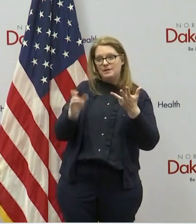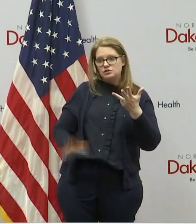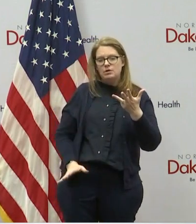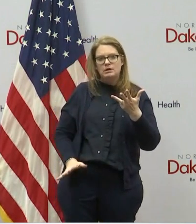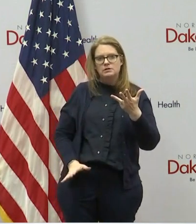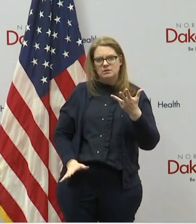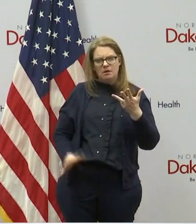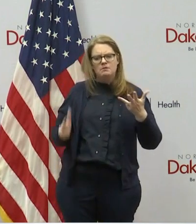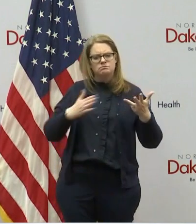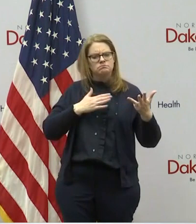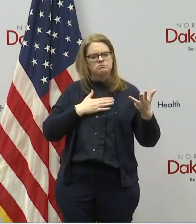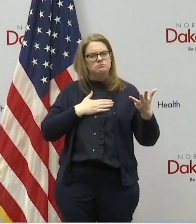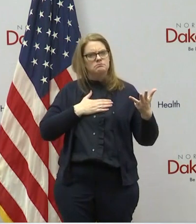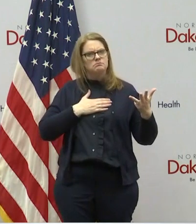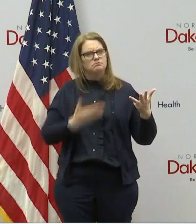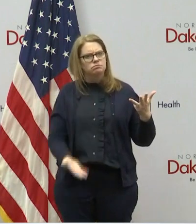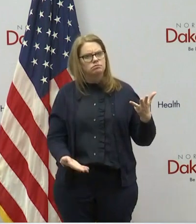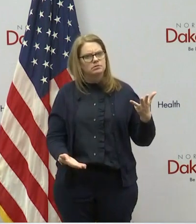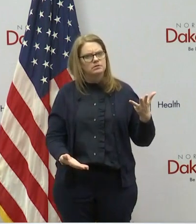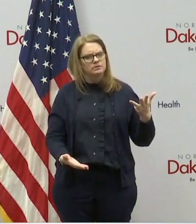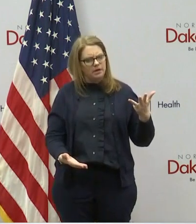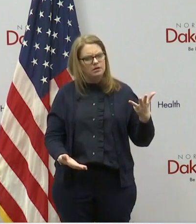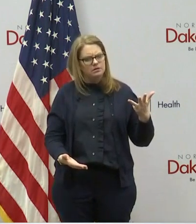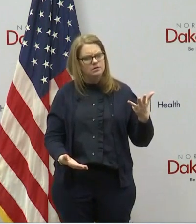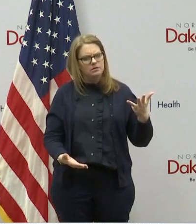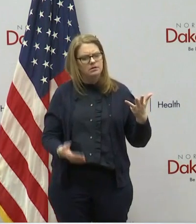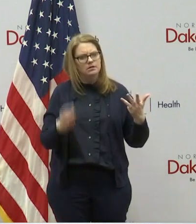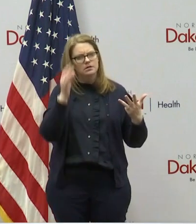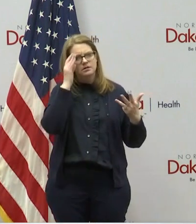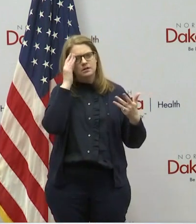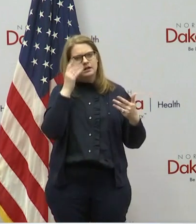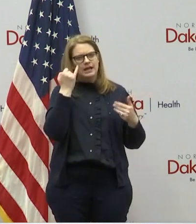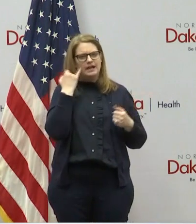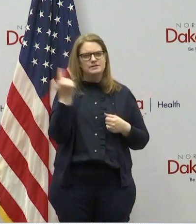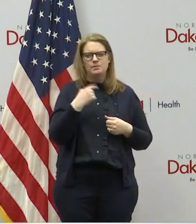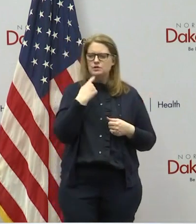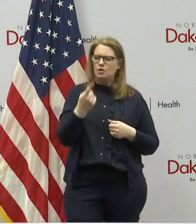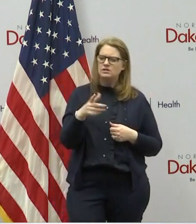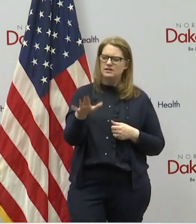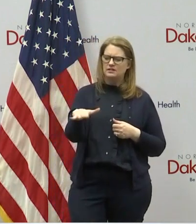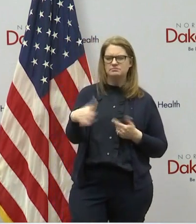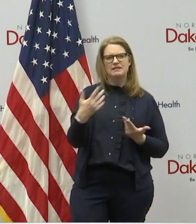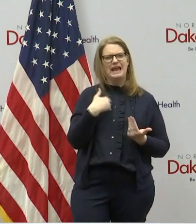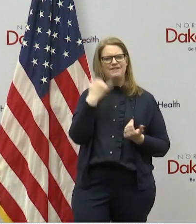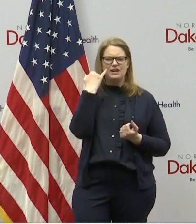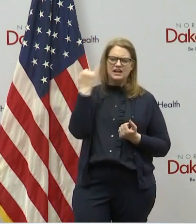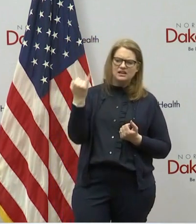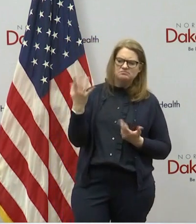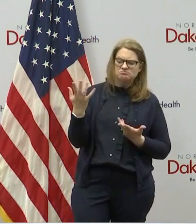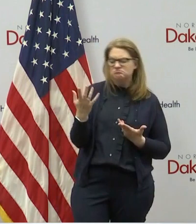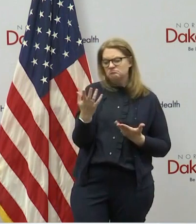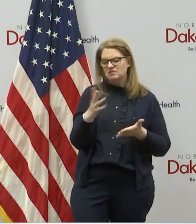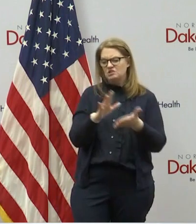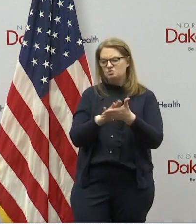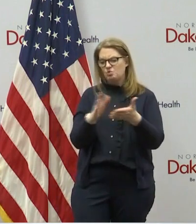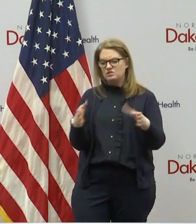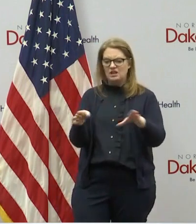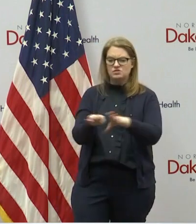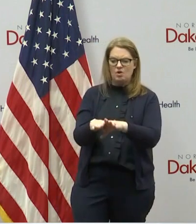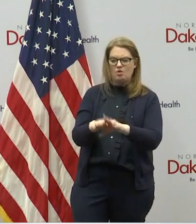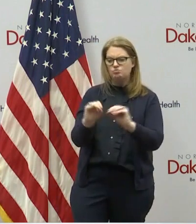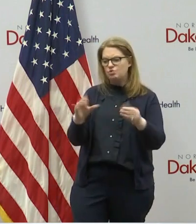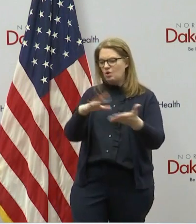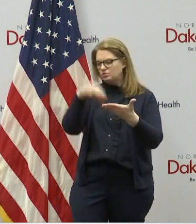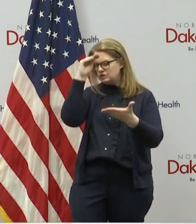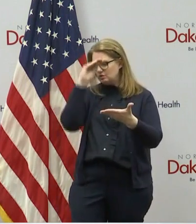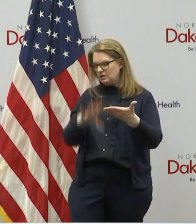in a way that I think if someone had said theoretically in February, hey, I've got an idea, let's close down all the schools, no student can go